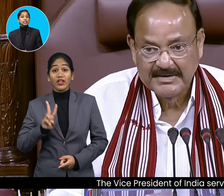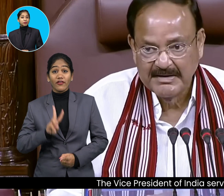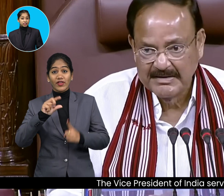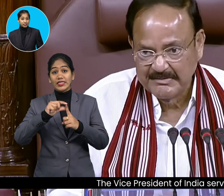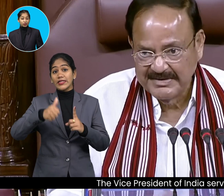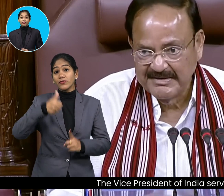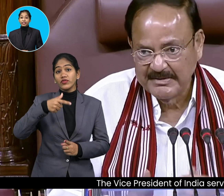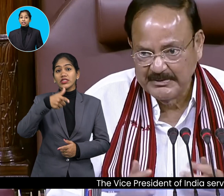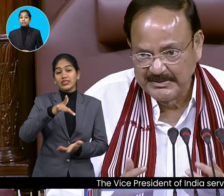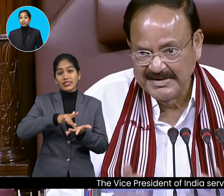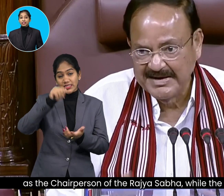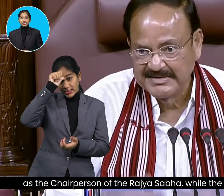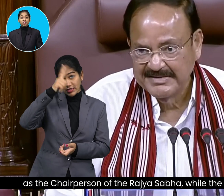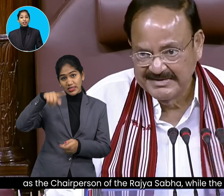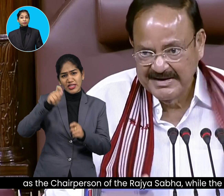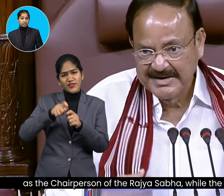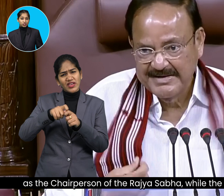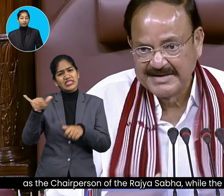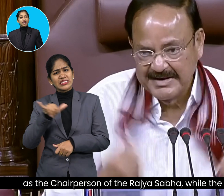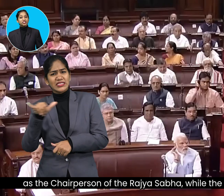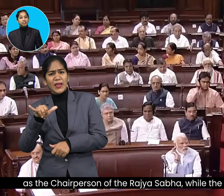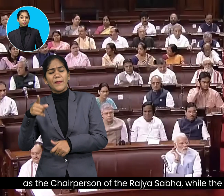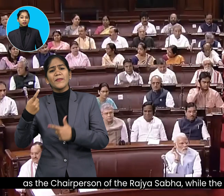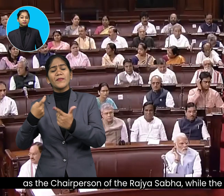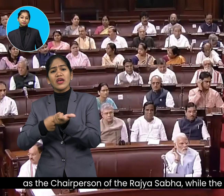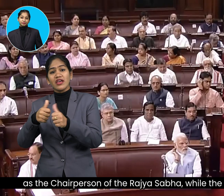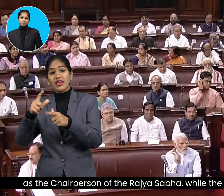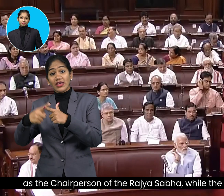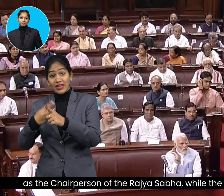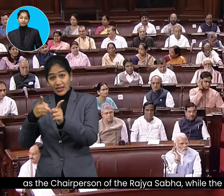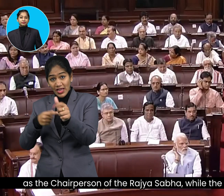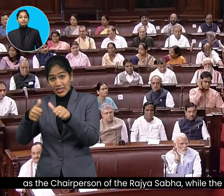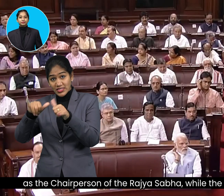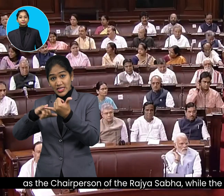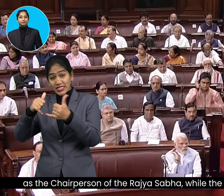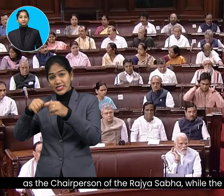The Vice President of India serves as the chairperson of the Rajya Sabha.